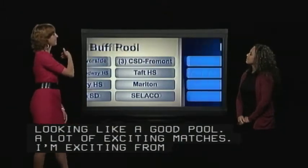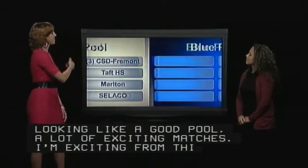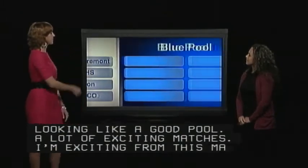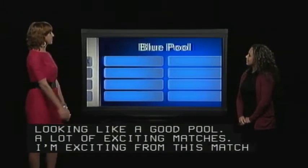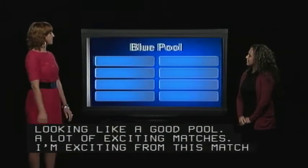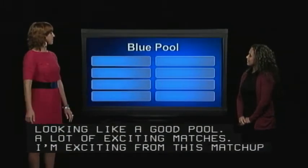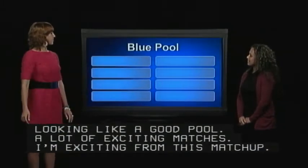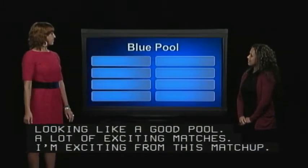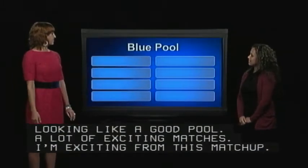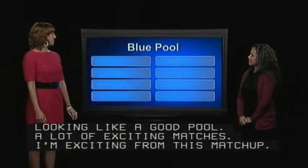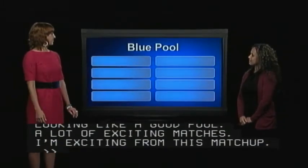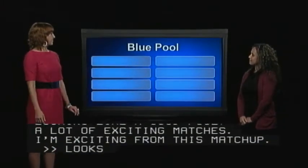pool.